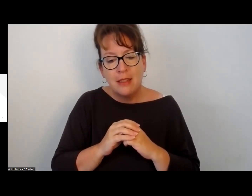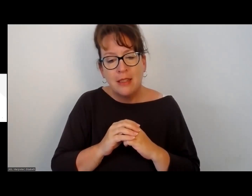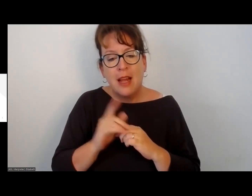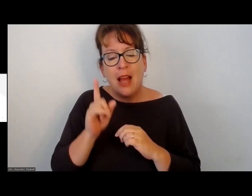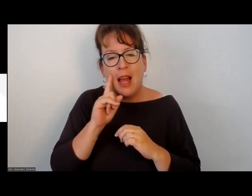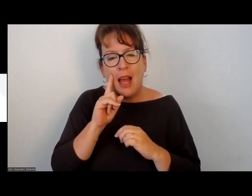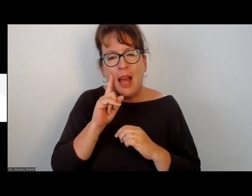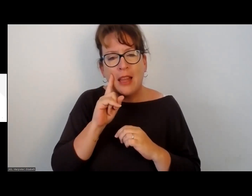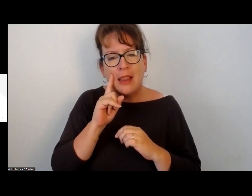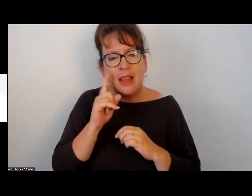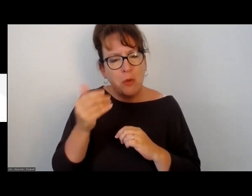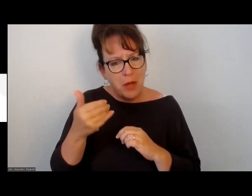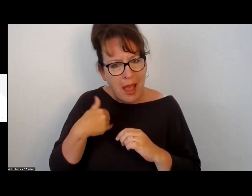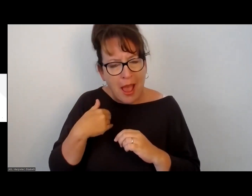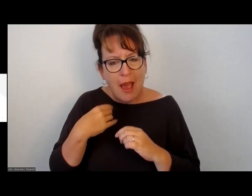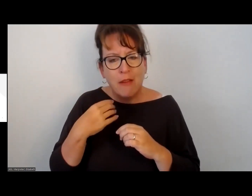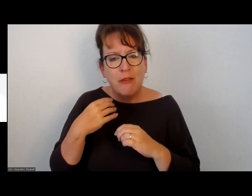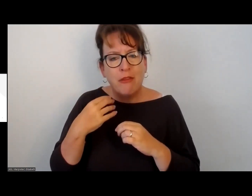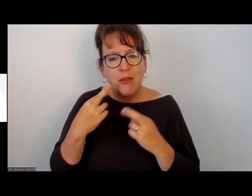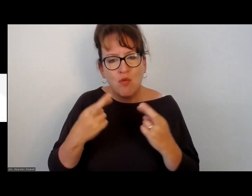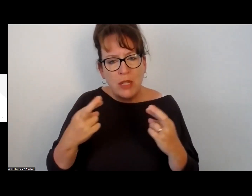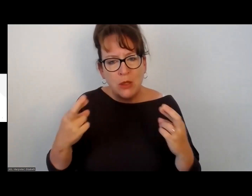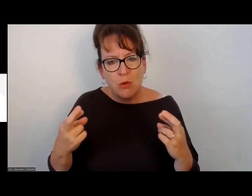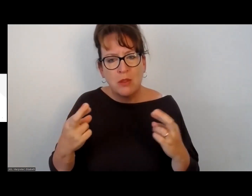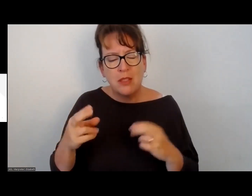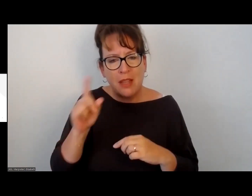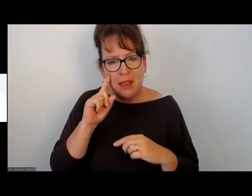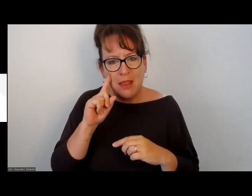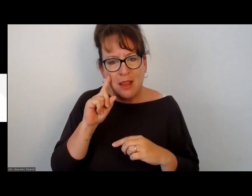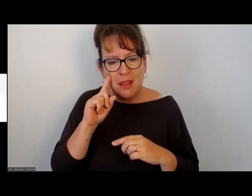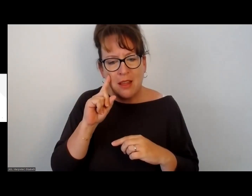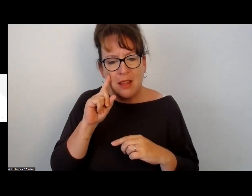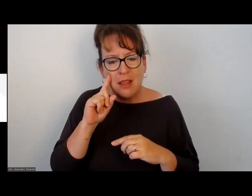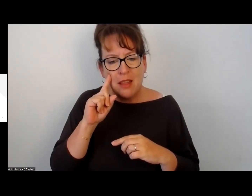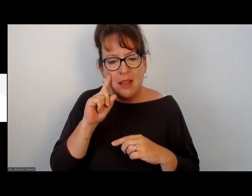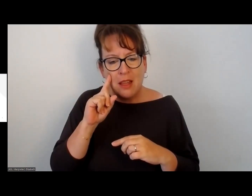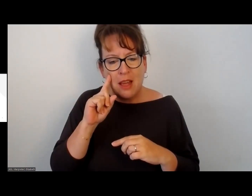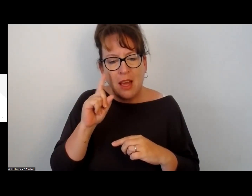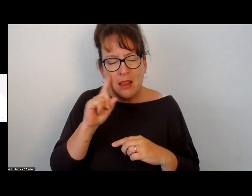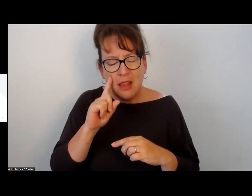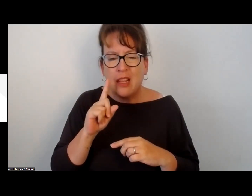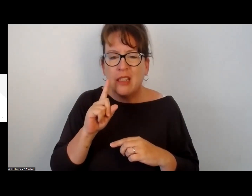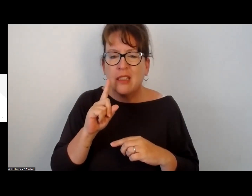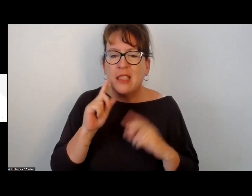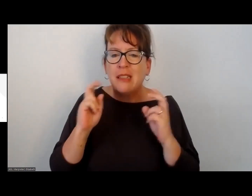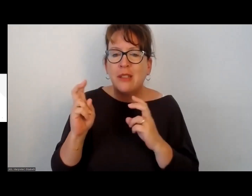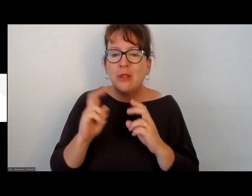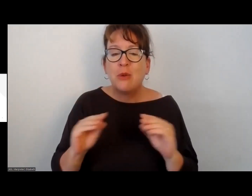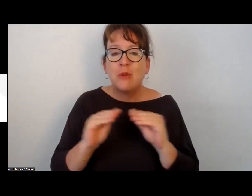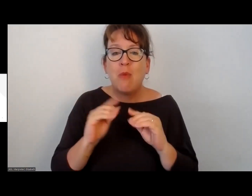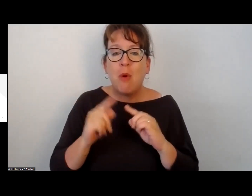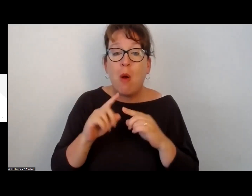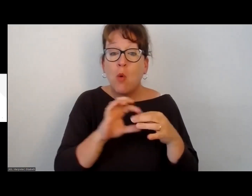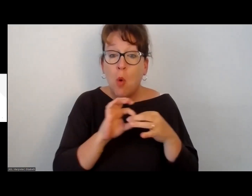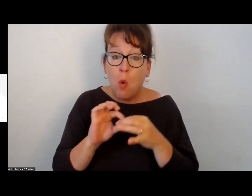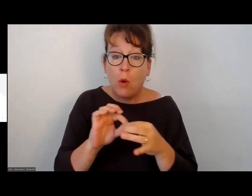we do have the resources. I think it's more on coordinating to make sure that we